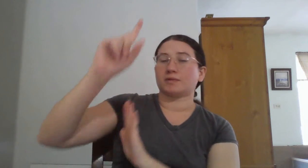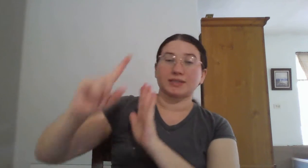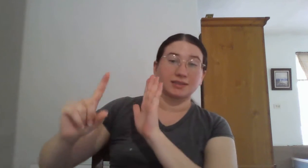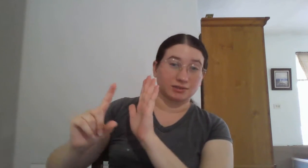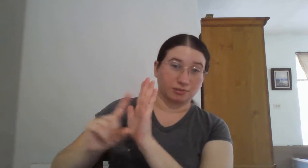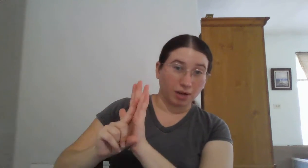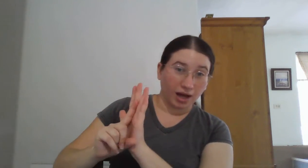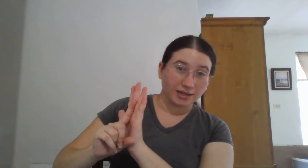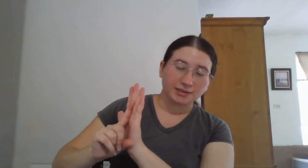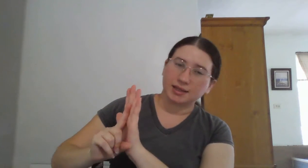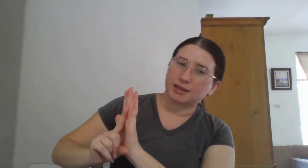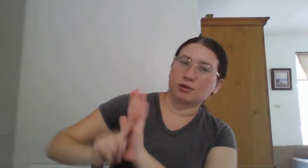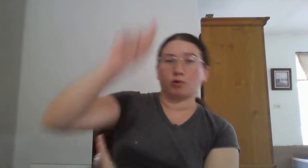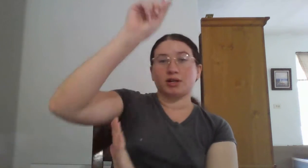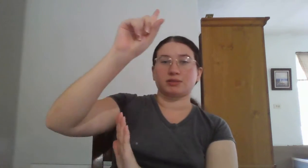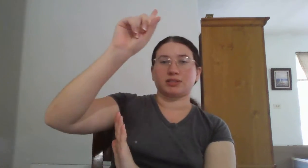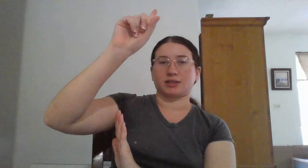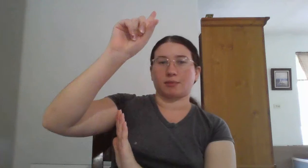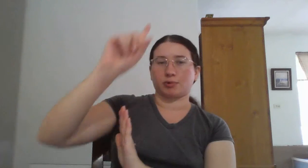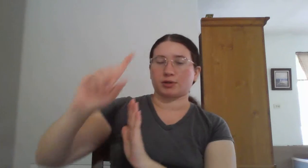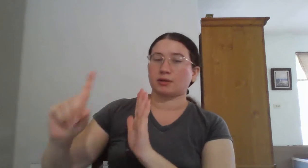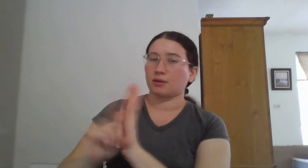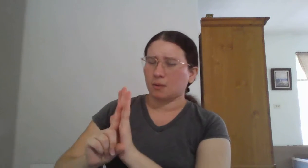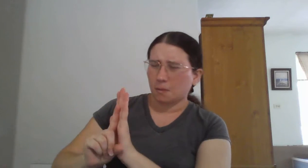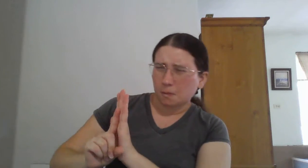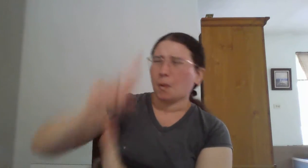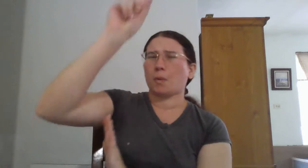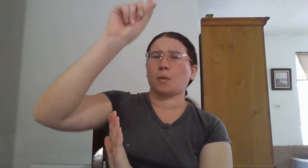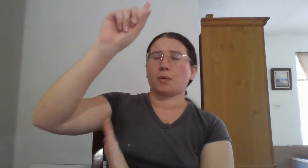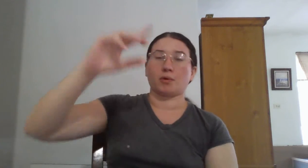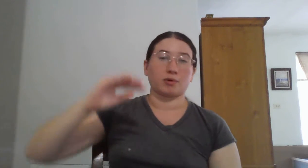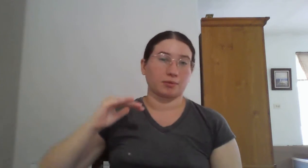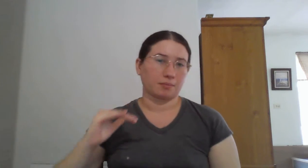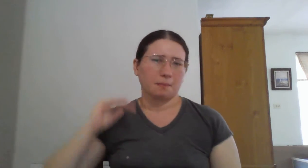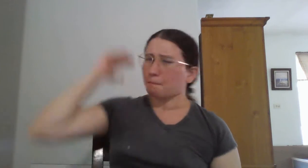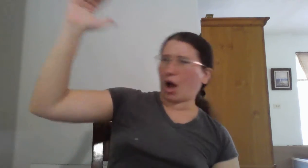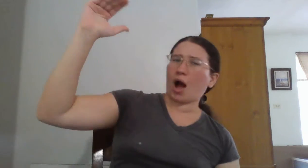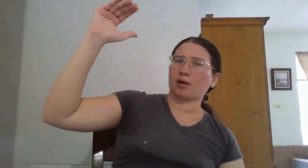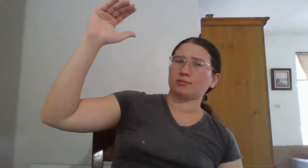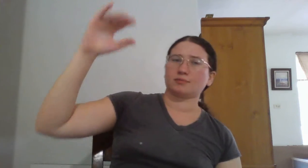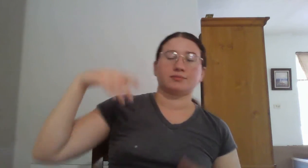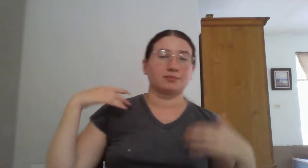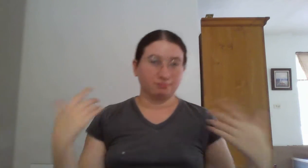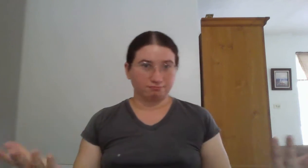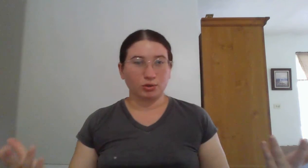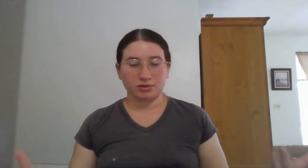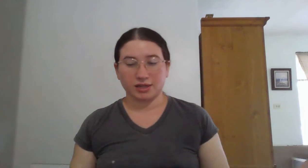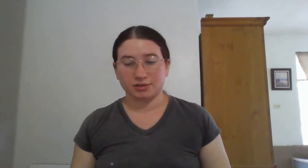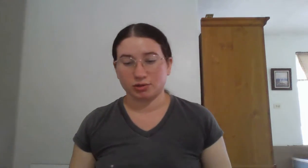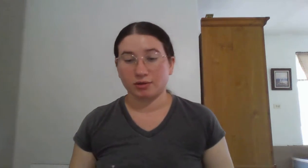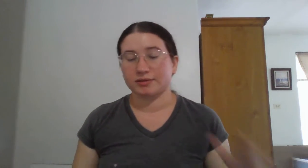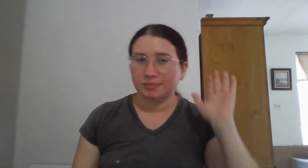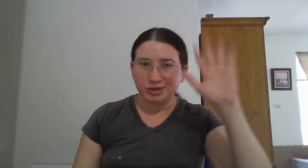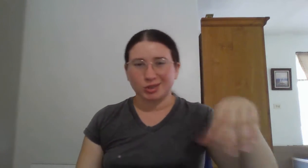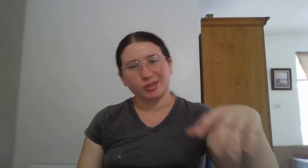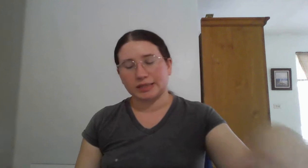Right, there's a pause and then a quick release upward. Or both signs are tall. So I'm pretty sure you get